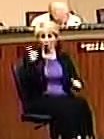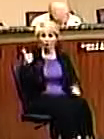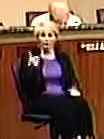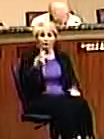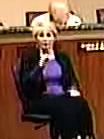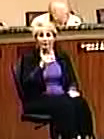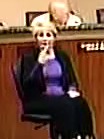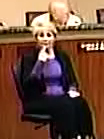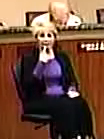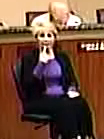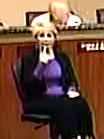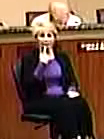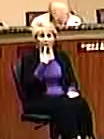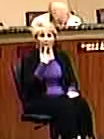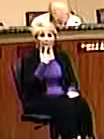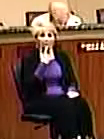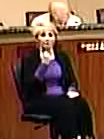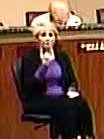they said that